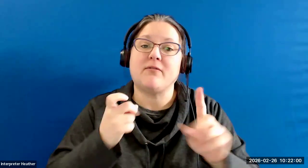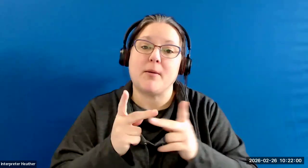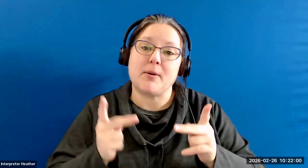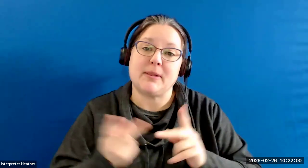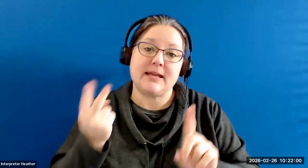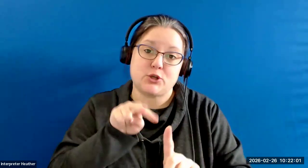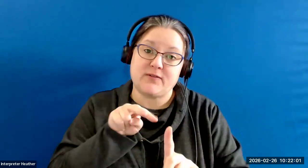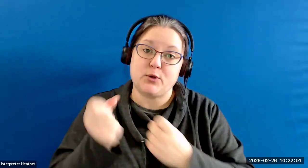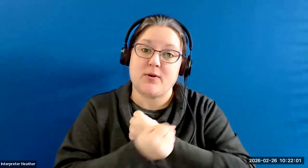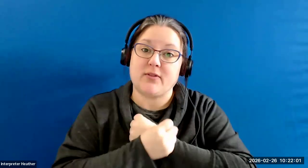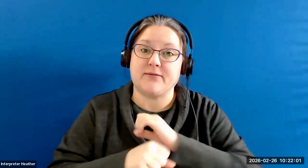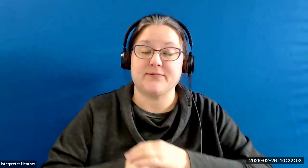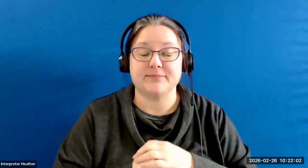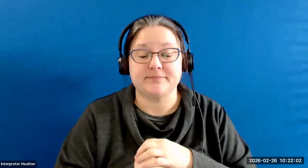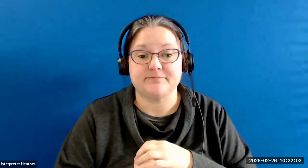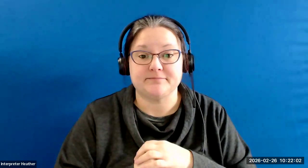of love.